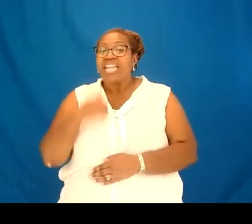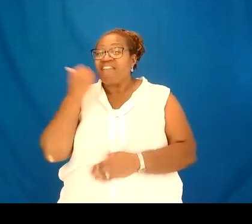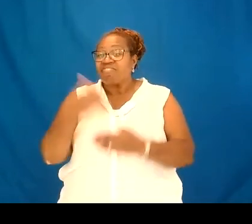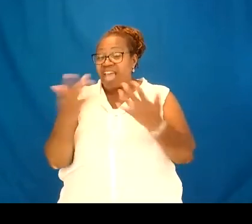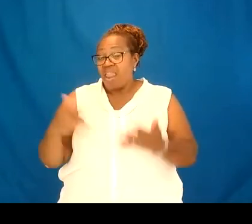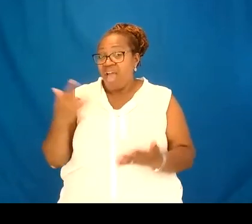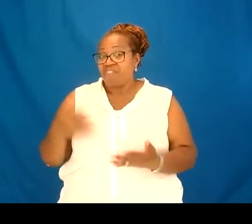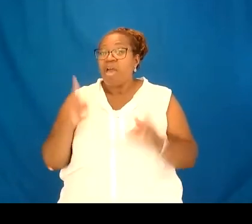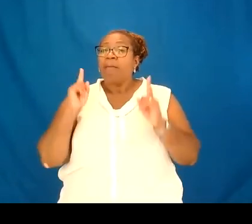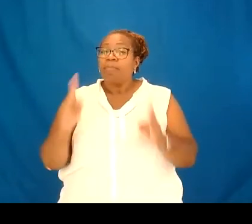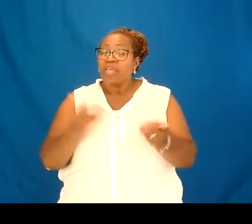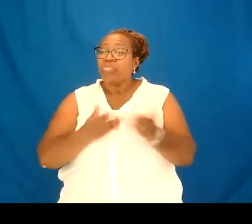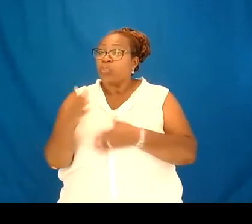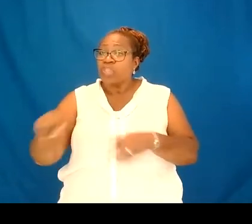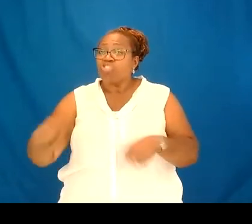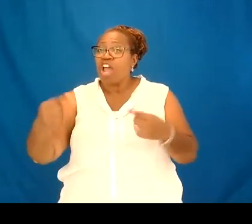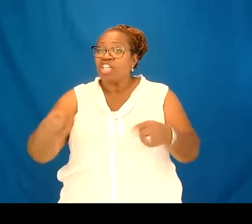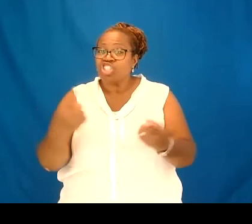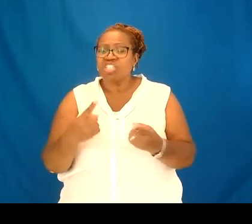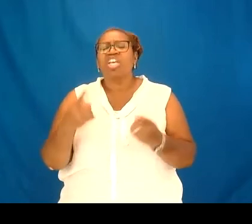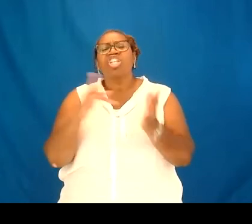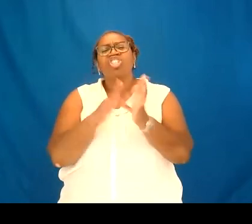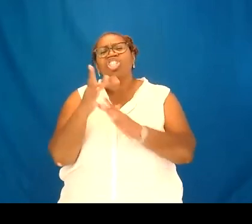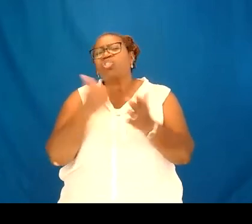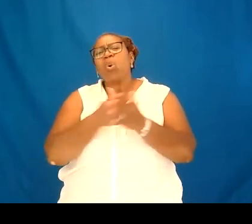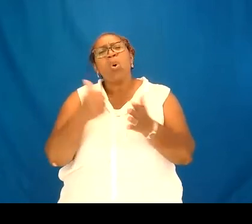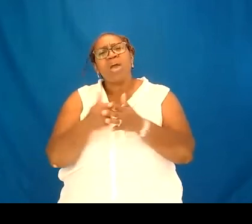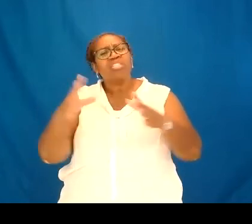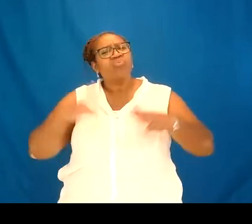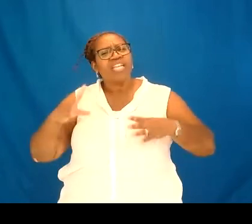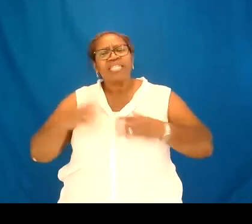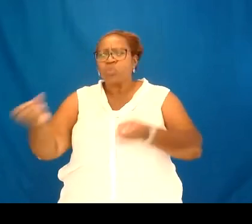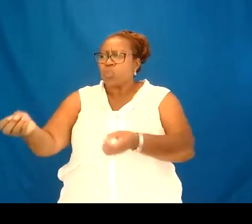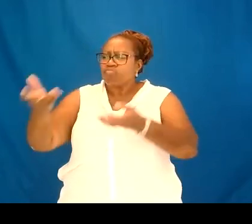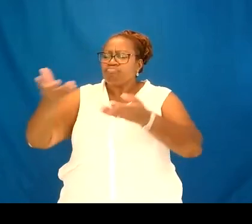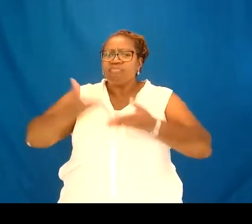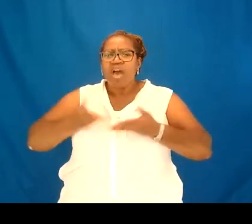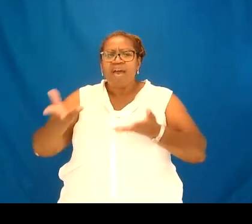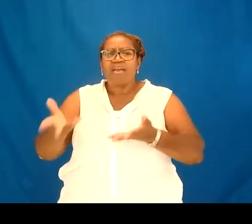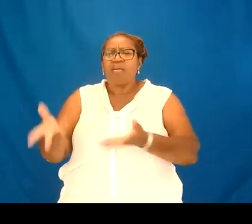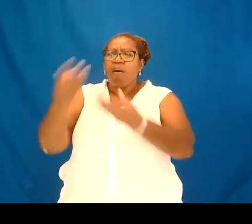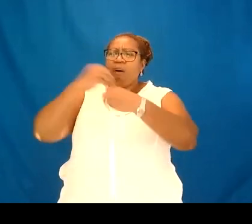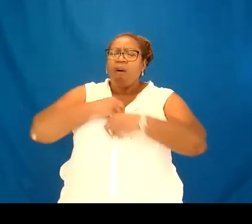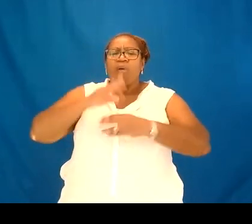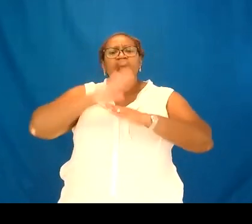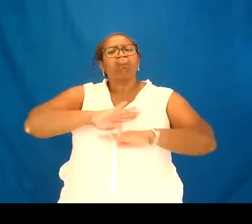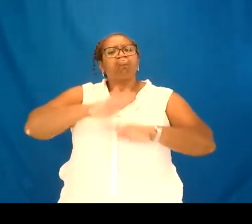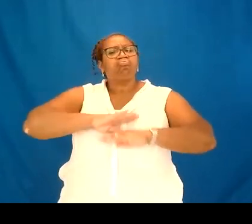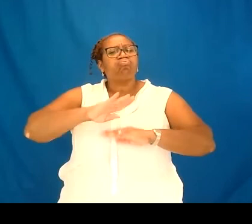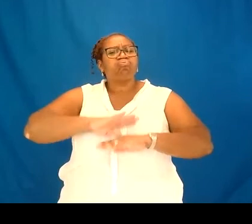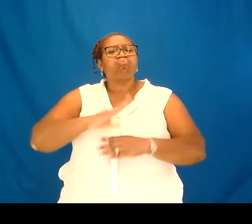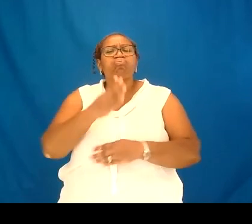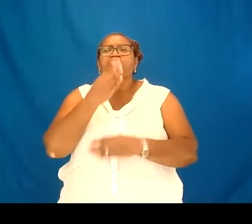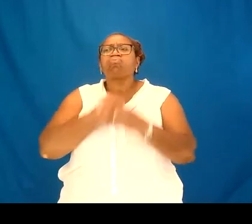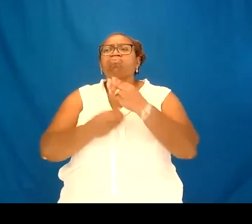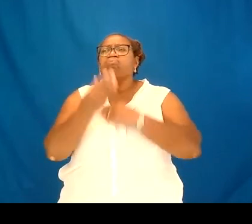is always ready with nourishment for our hearts, soul, and minds. He says to Peter,